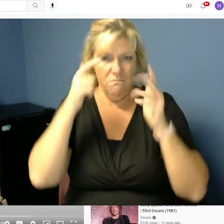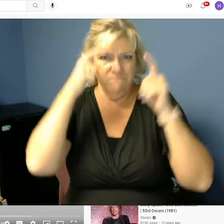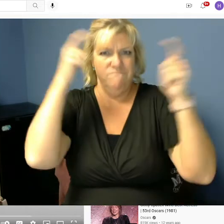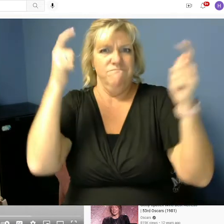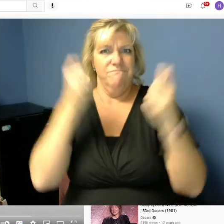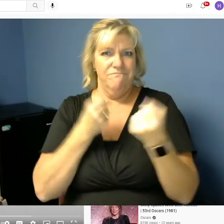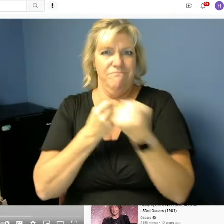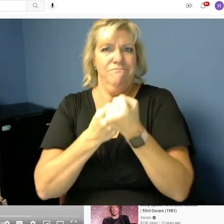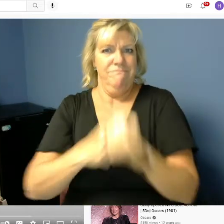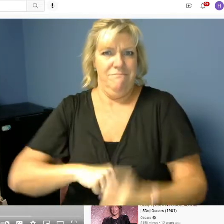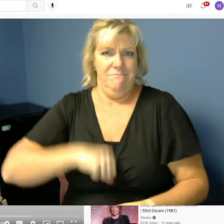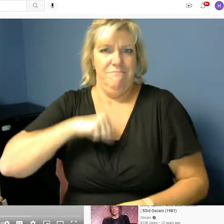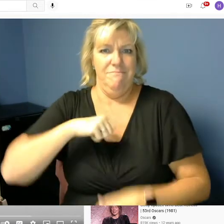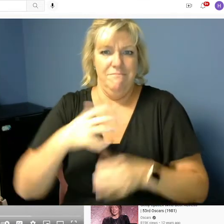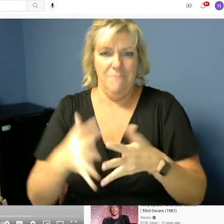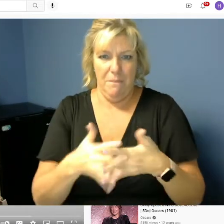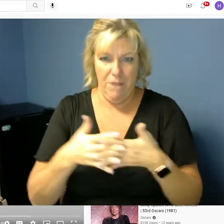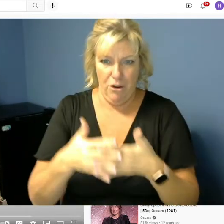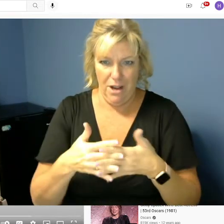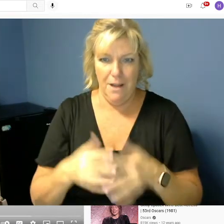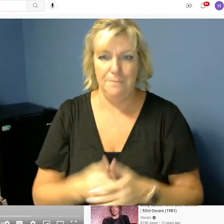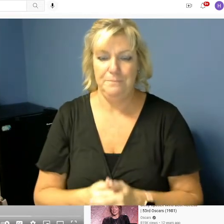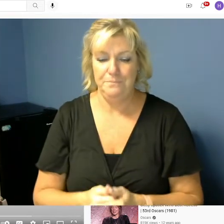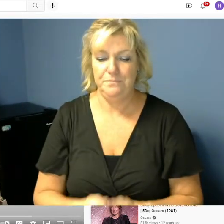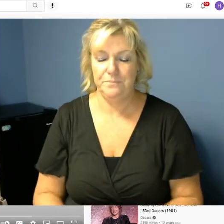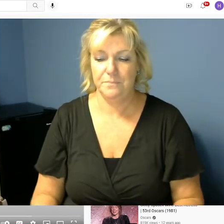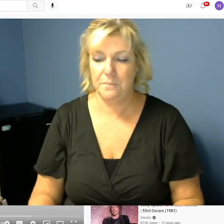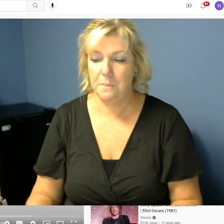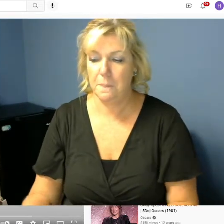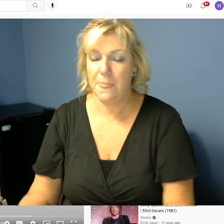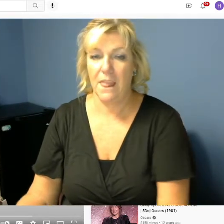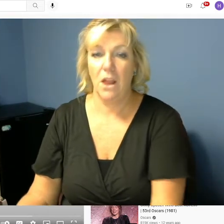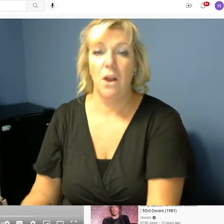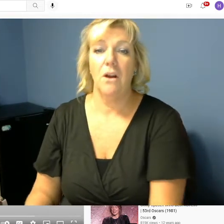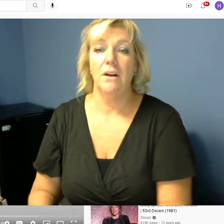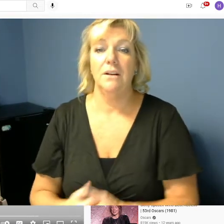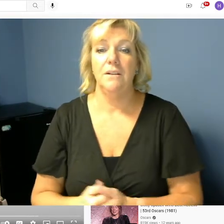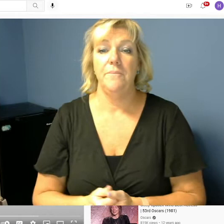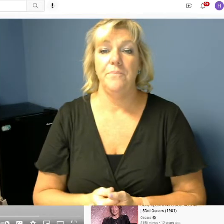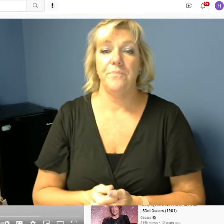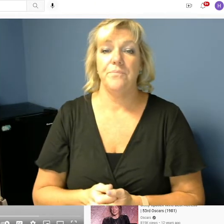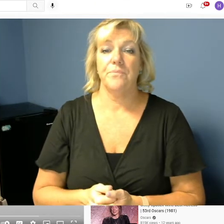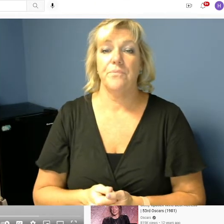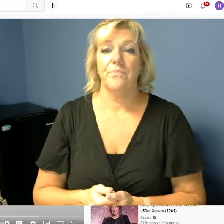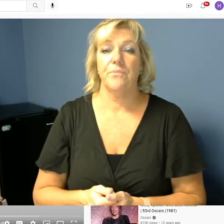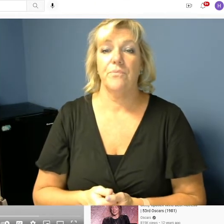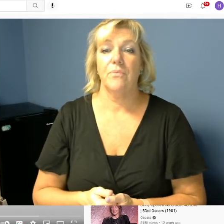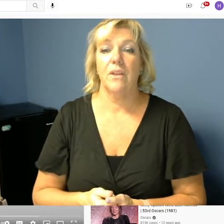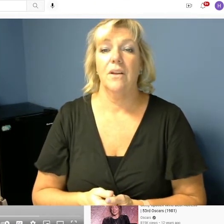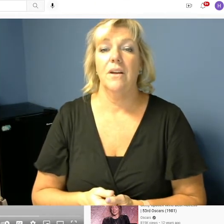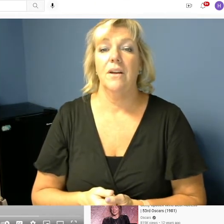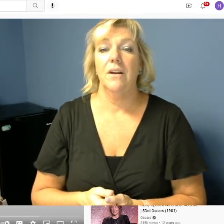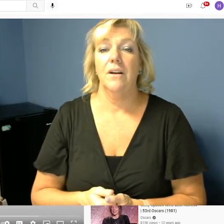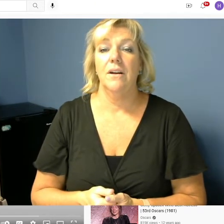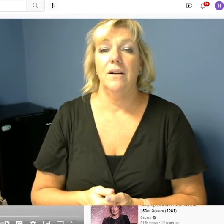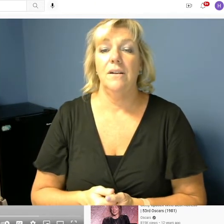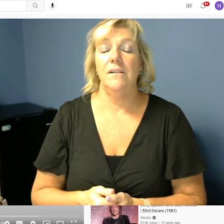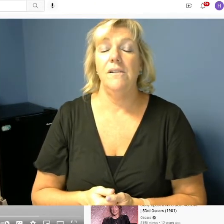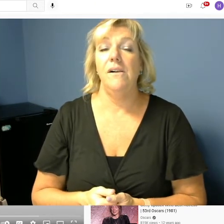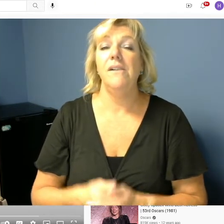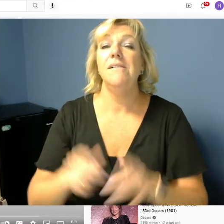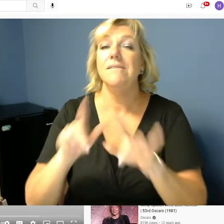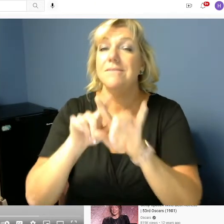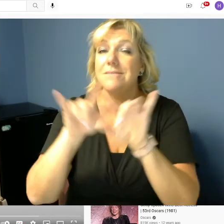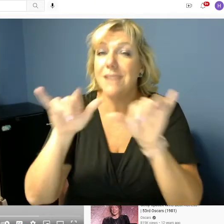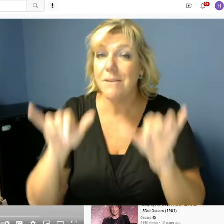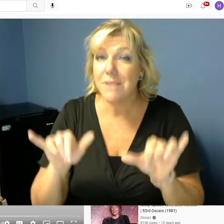we're coming together with this Monroe Doctrine, feeling all good about ourselves, post-war nationalism of the War of 1812, slavery is threatening